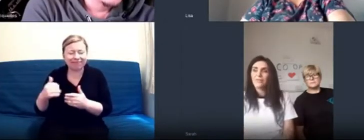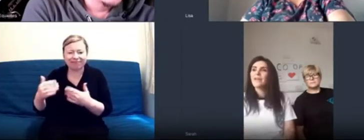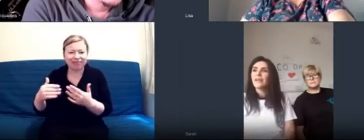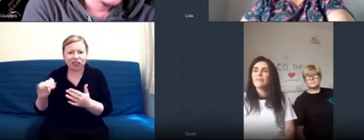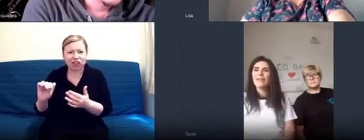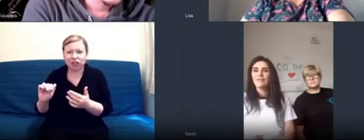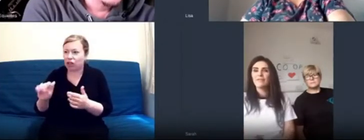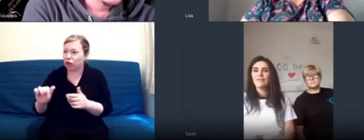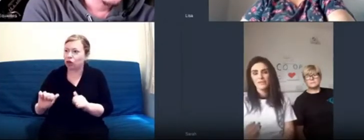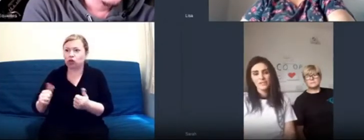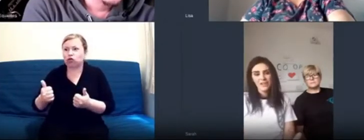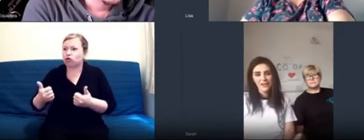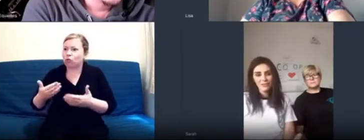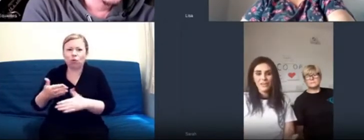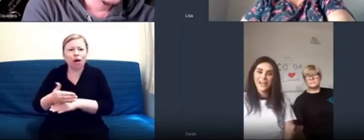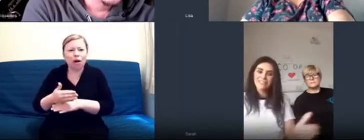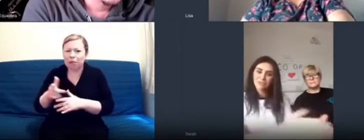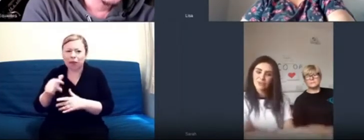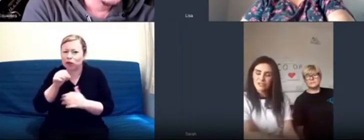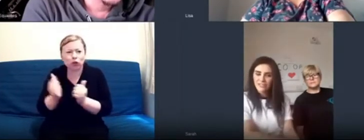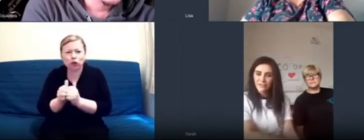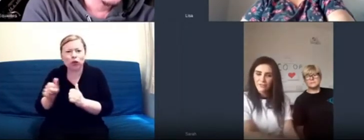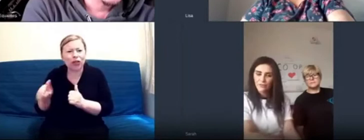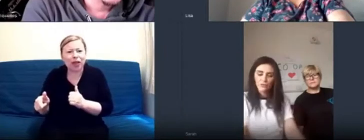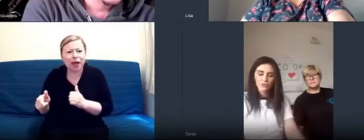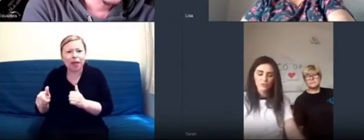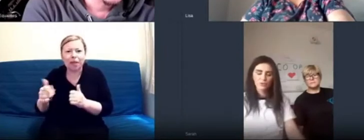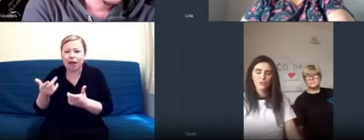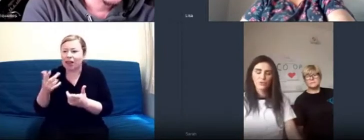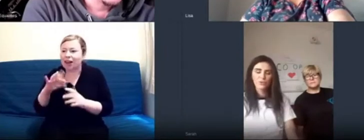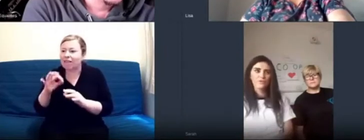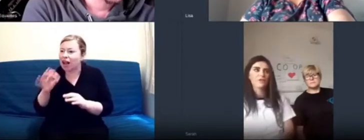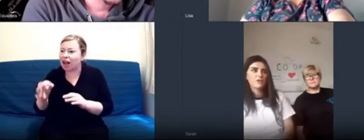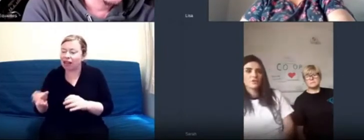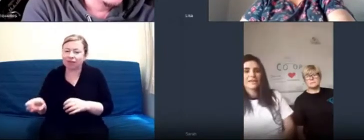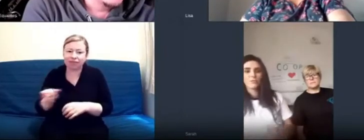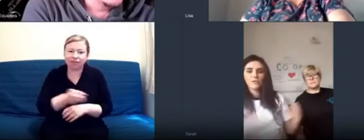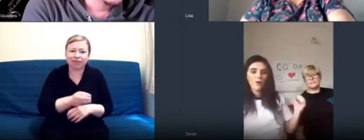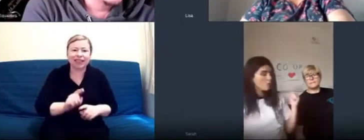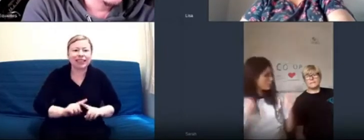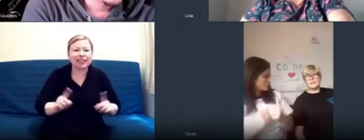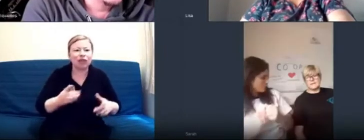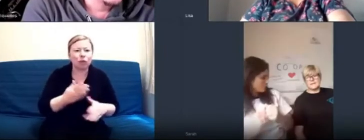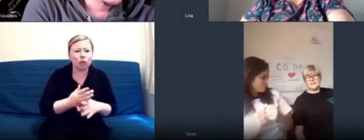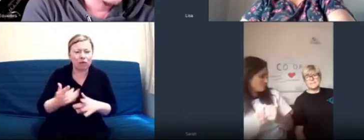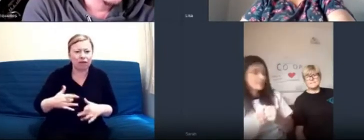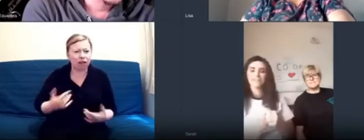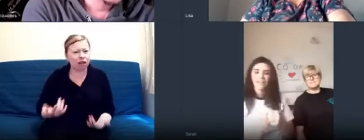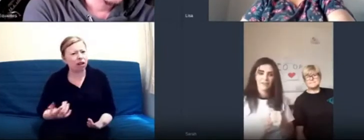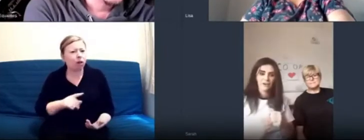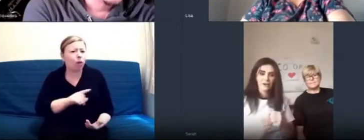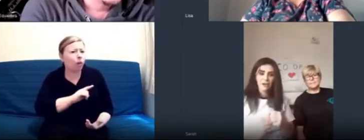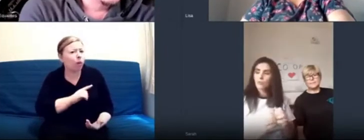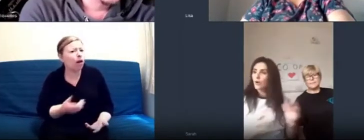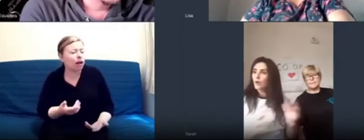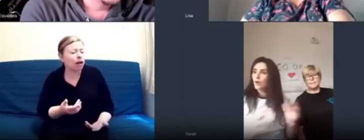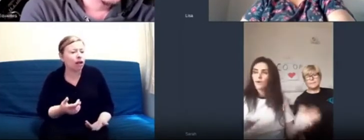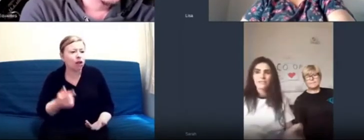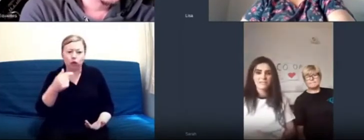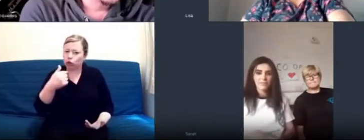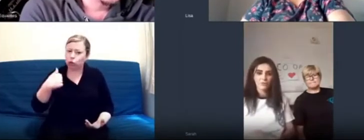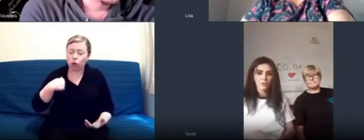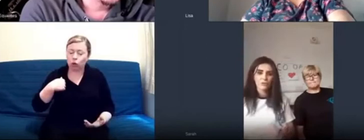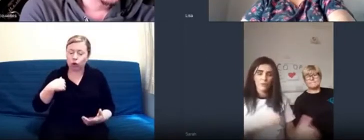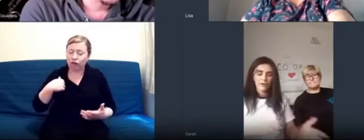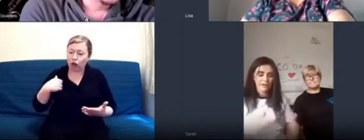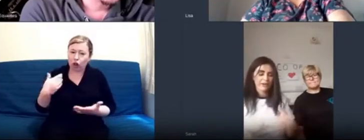their strength. And then feel disheartened when you ask them to go into a different role. So for a long time, we all just mucked in together. We all